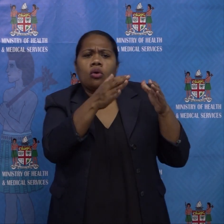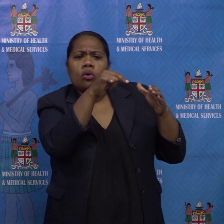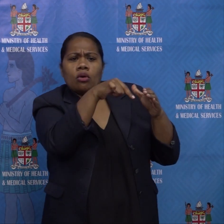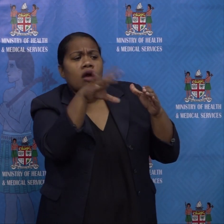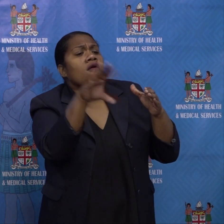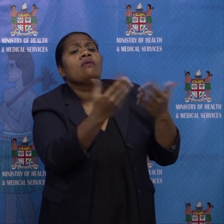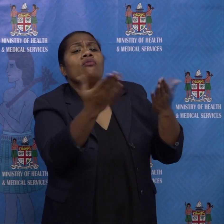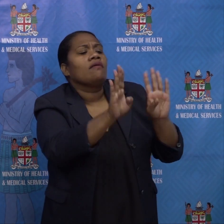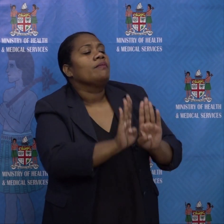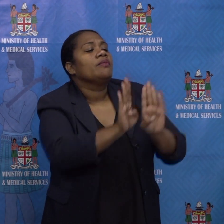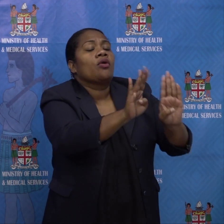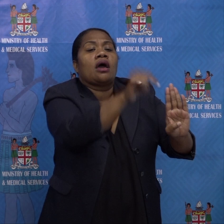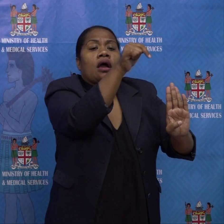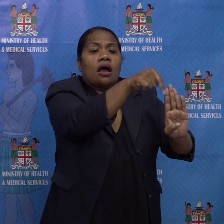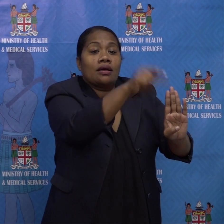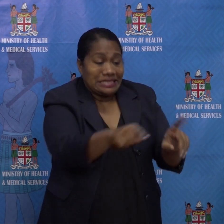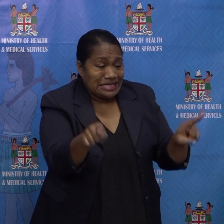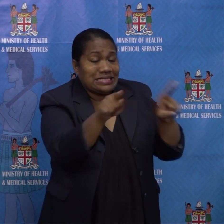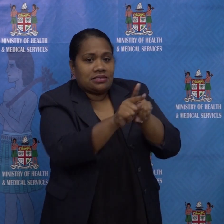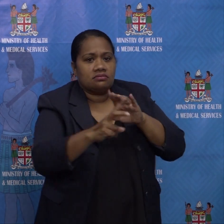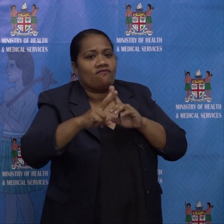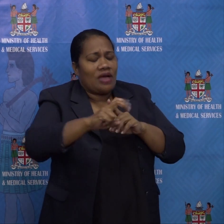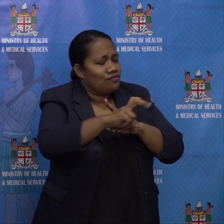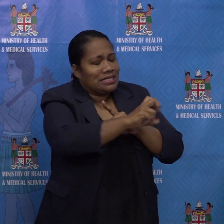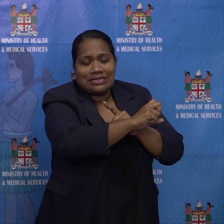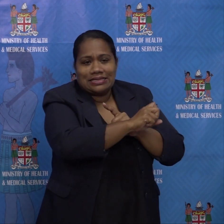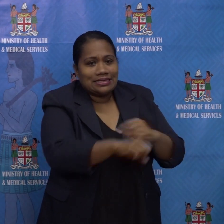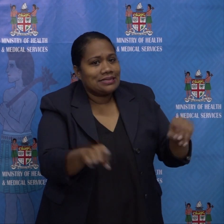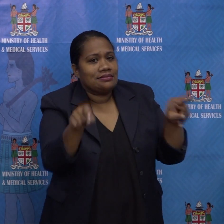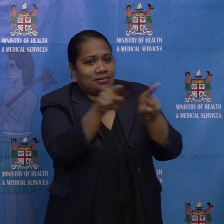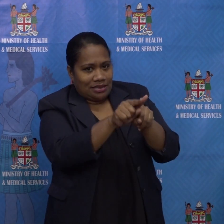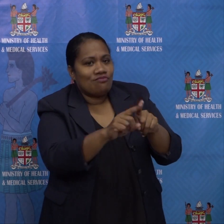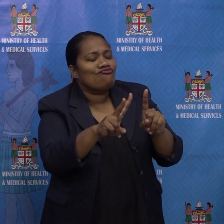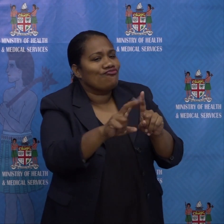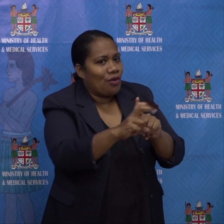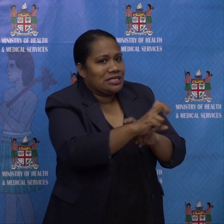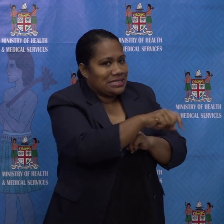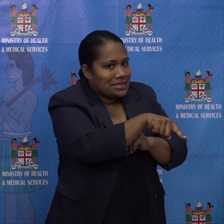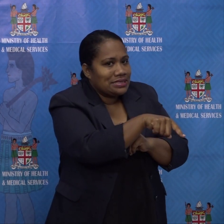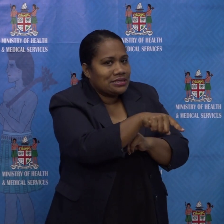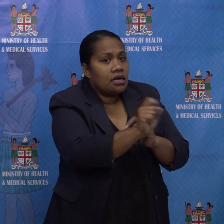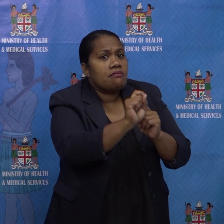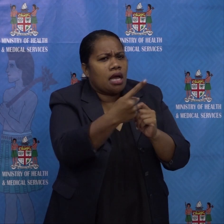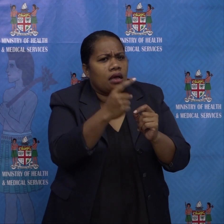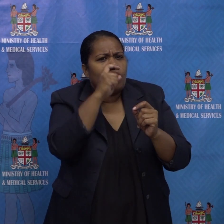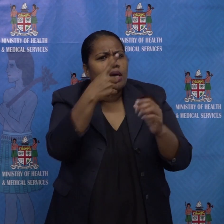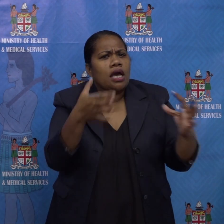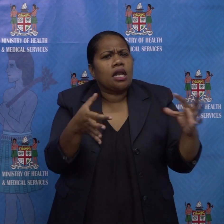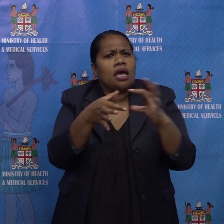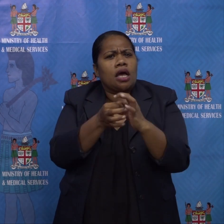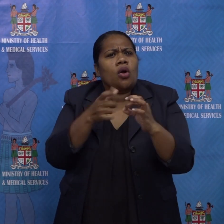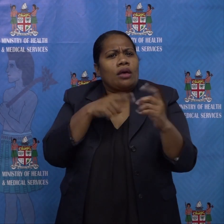border quarantine facility. It's the same virus. Genetically, it's an identical virus. but we can't link him in terms of person